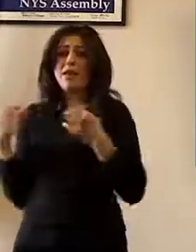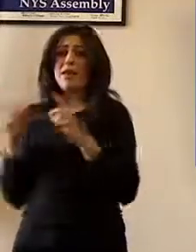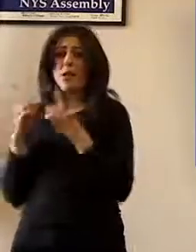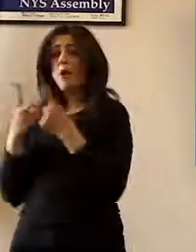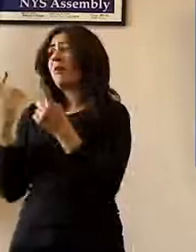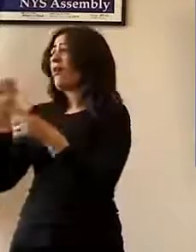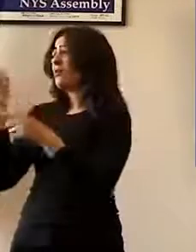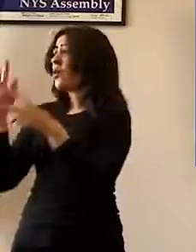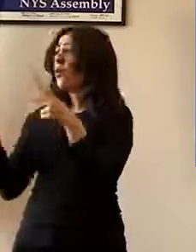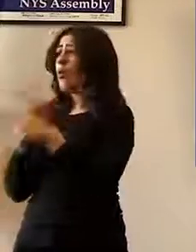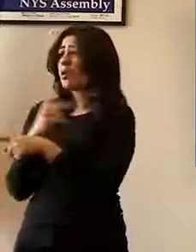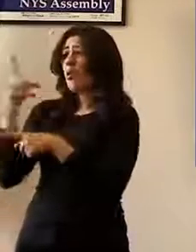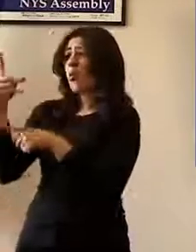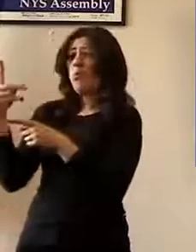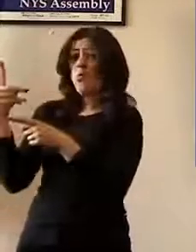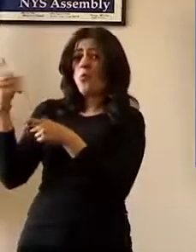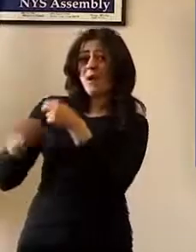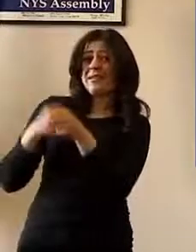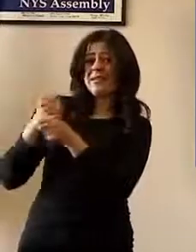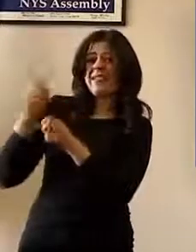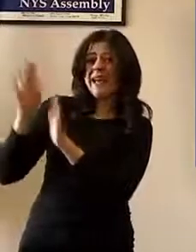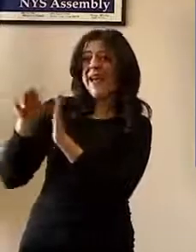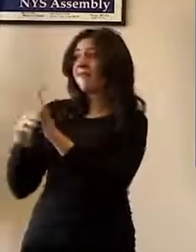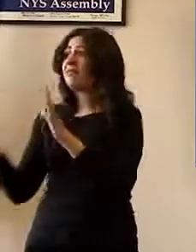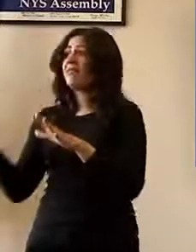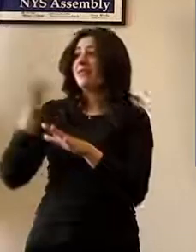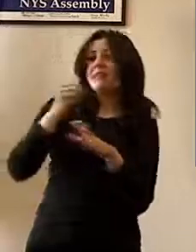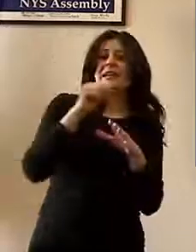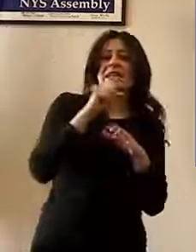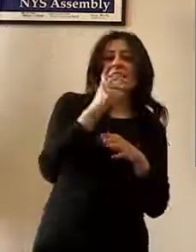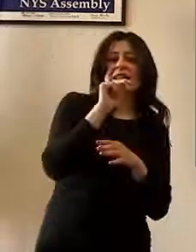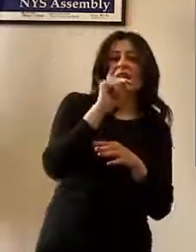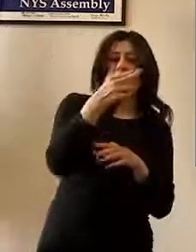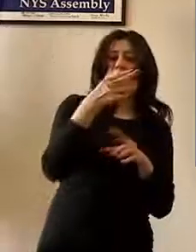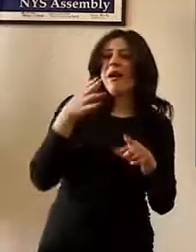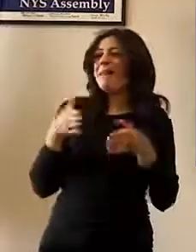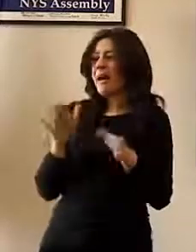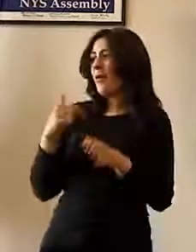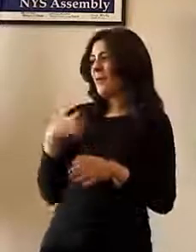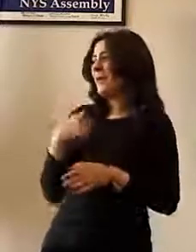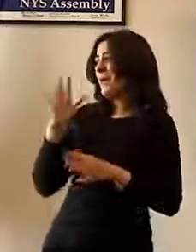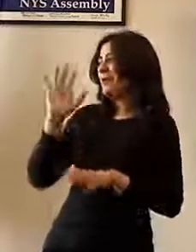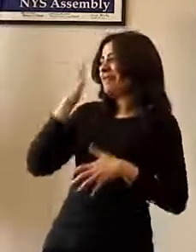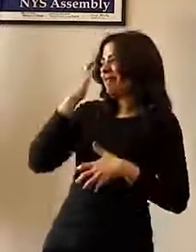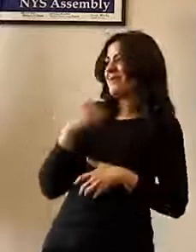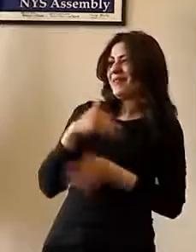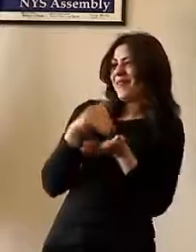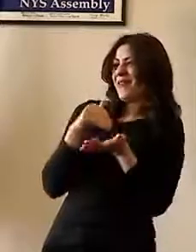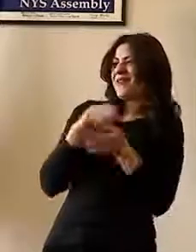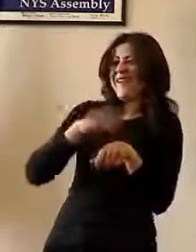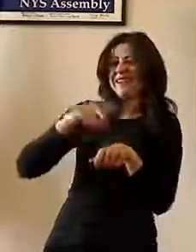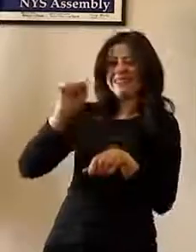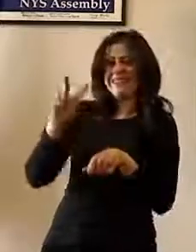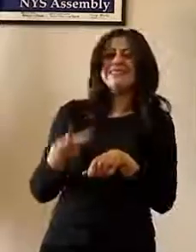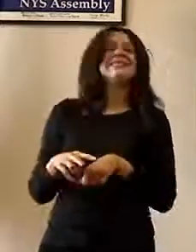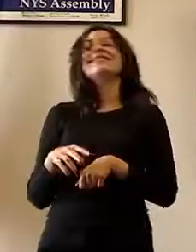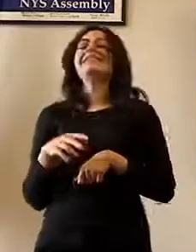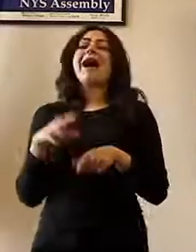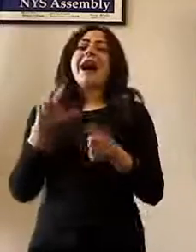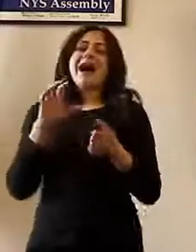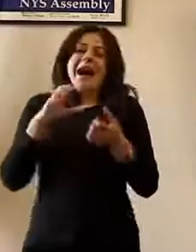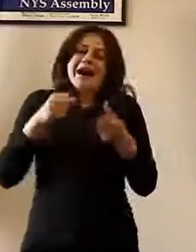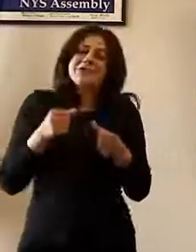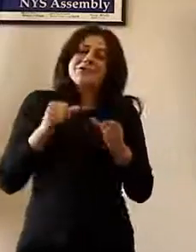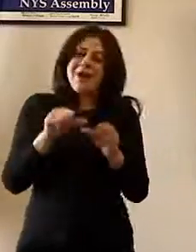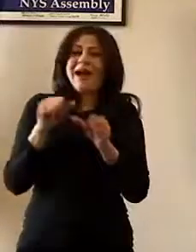last 14 months, you've been a great sport at these town hall meetings, allowing me to pretend to be a doctor on TV. I try my best to be